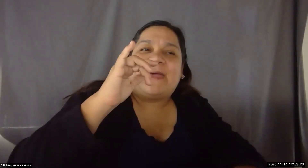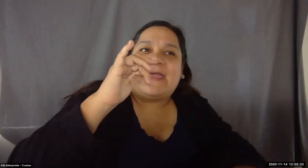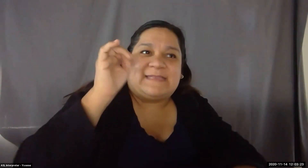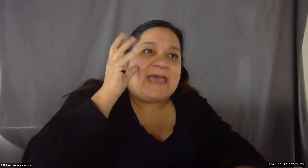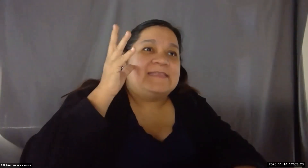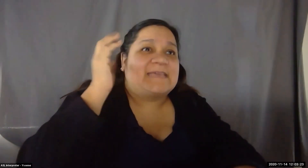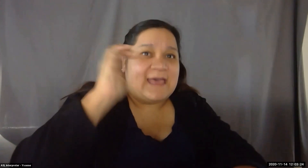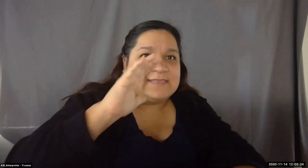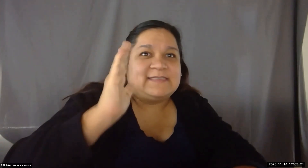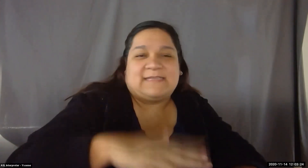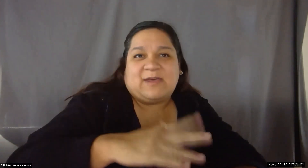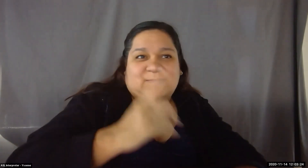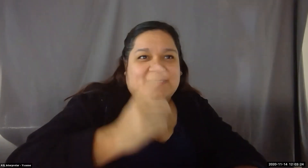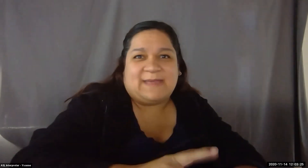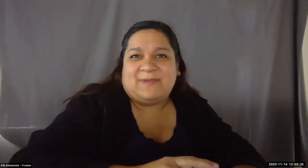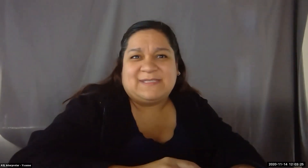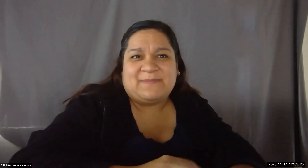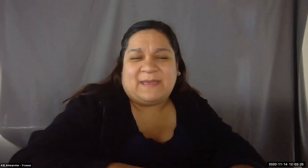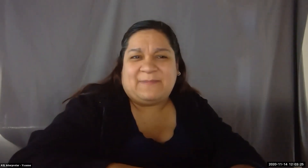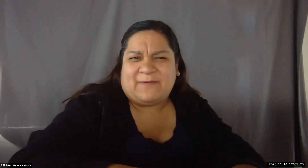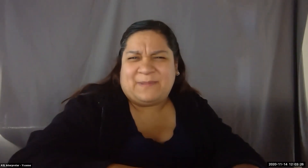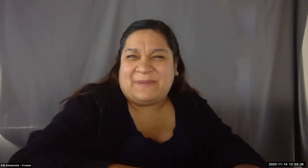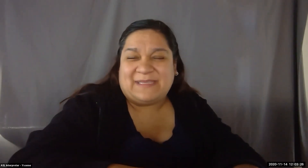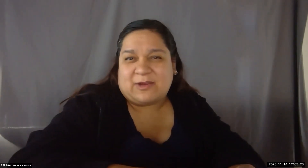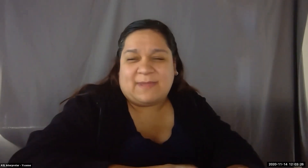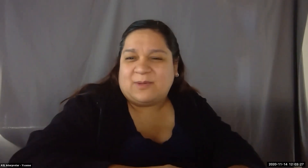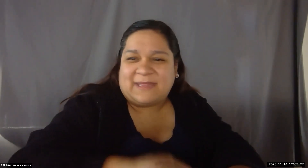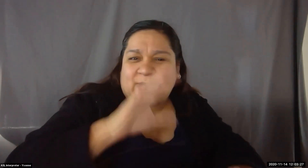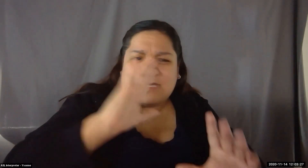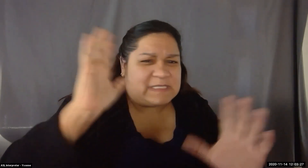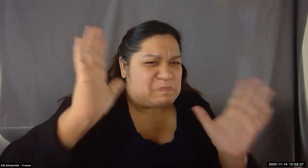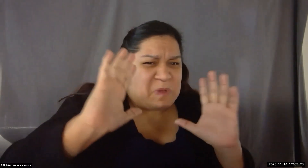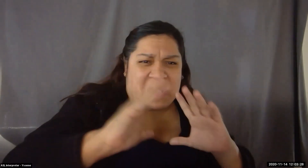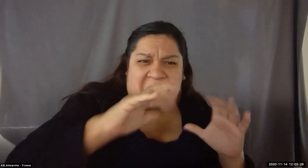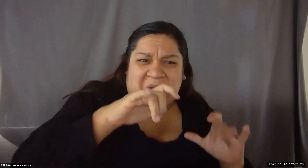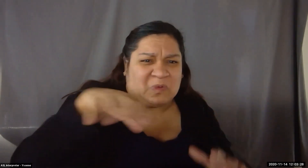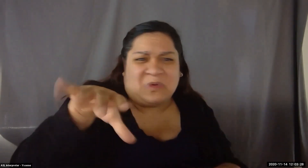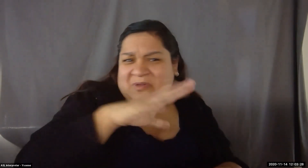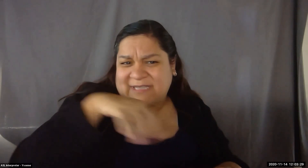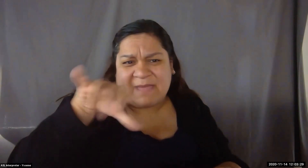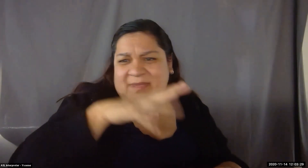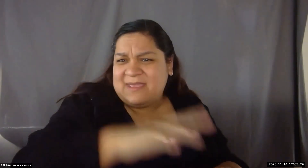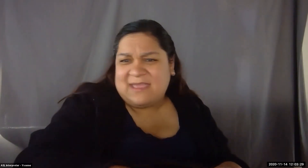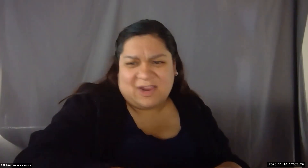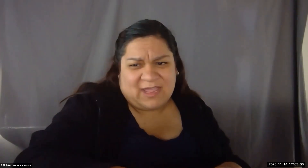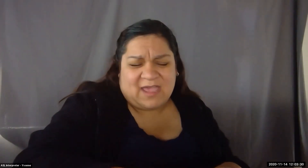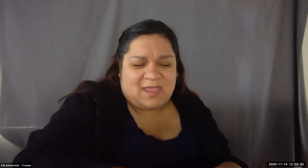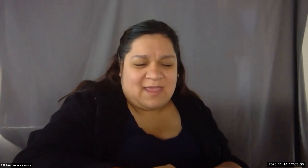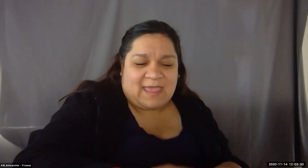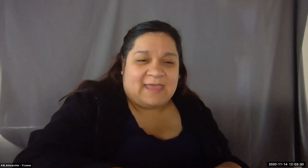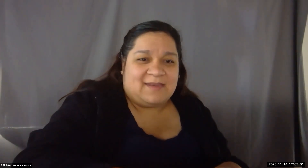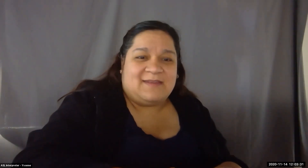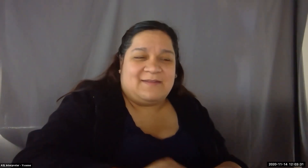at my dad's cousin's house one time. He's up by Sacramento, but like a really small rural type